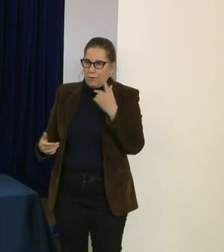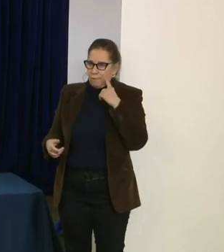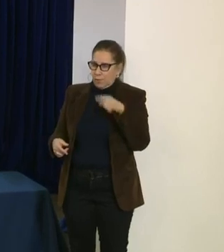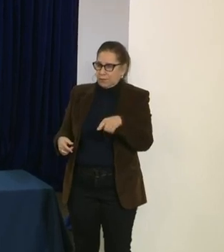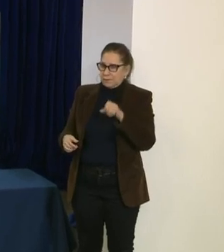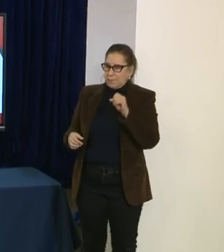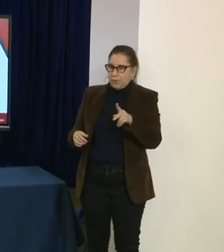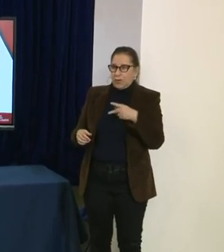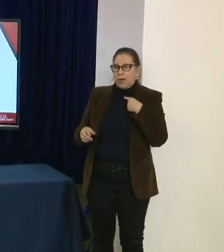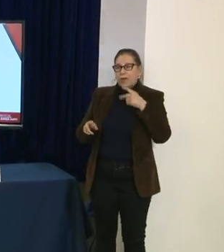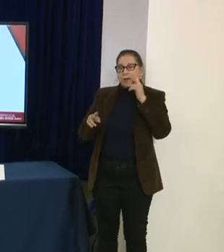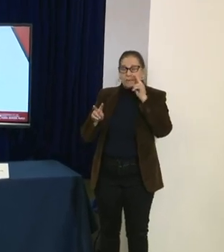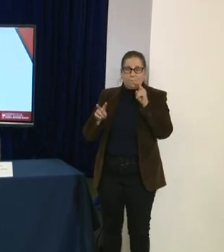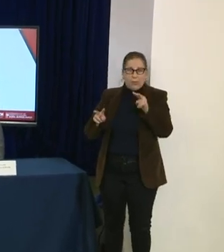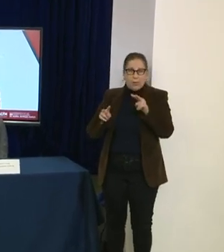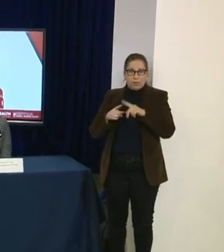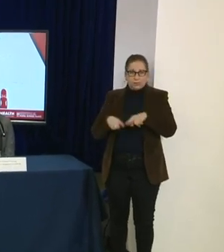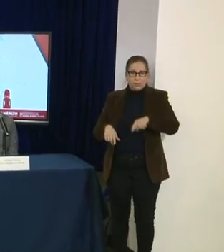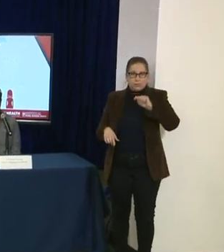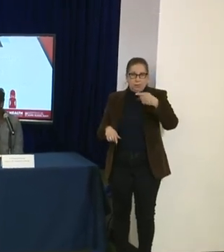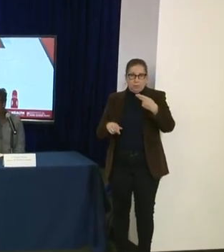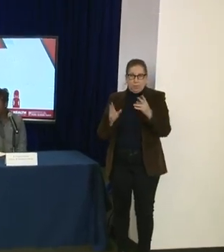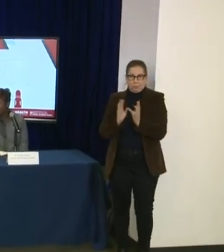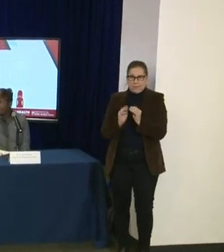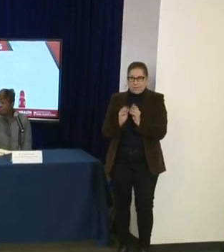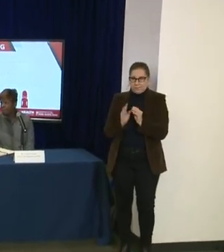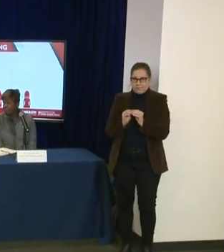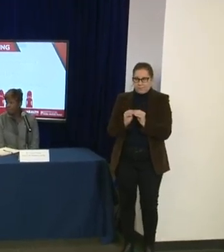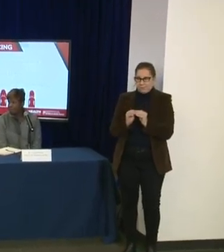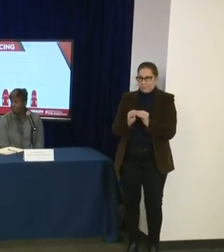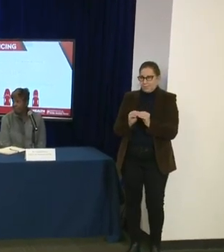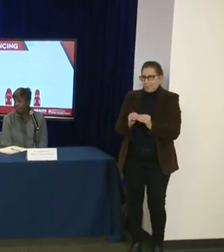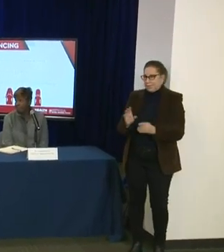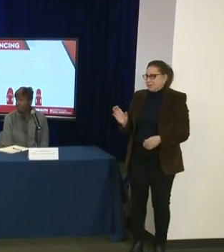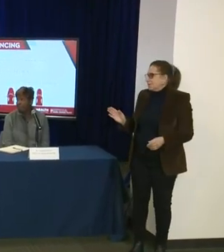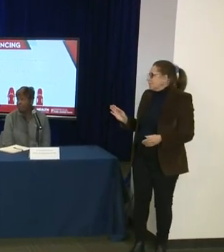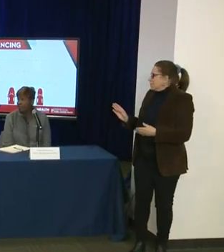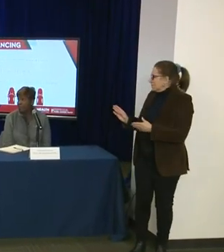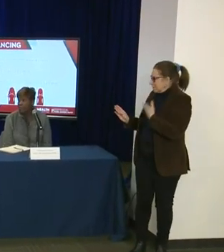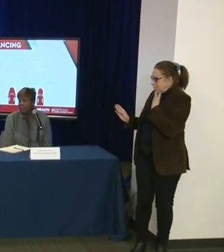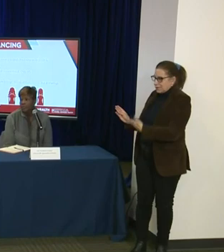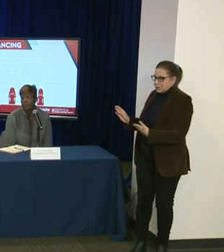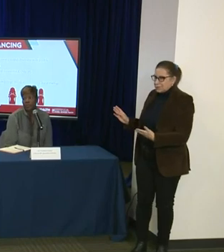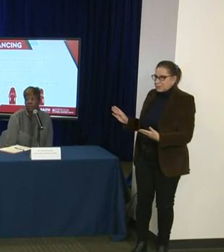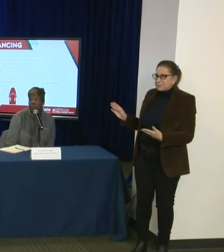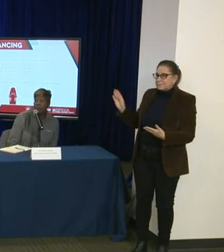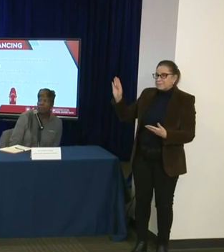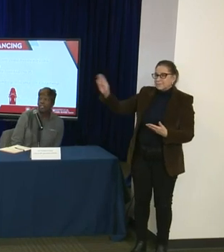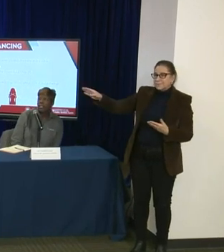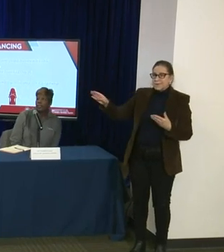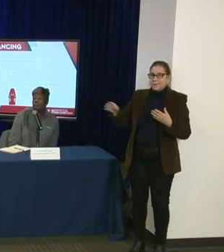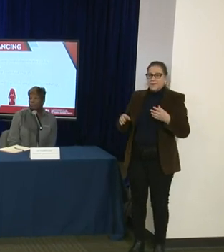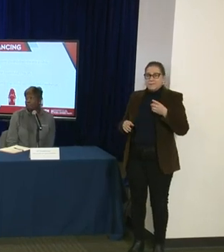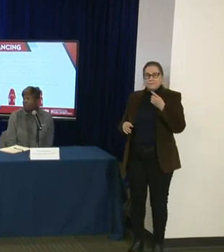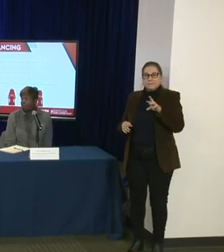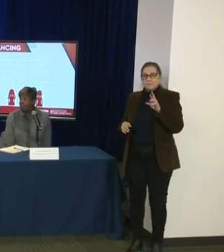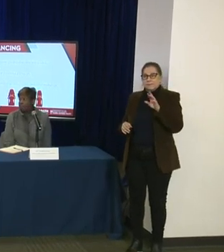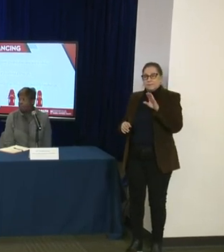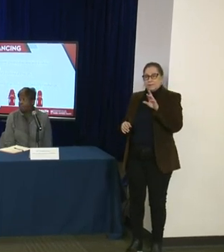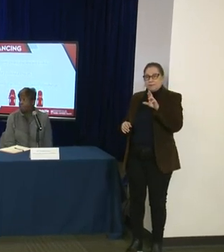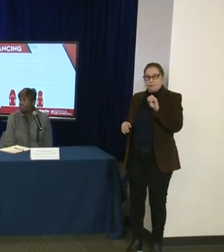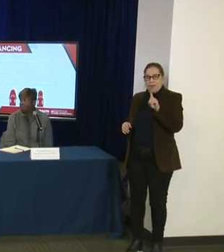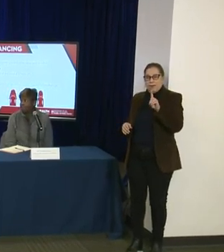hall. Thank you, Dr. Nesbitt. Dr. Rodriguez? Thank you very much, Mayor Bowser. Thank you, Dr.